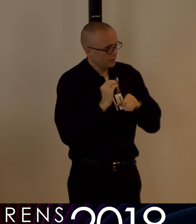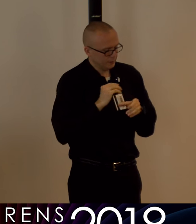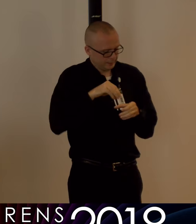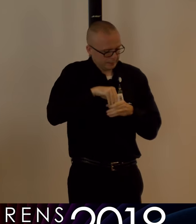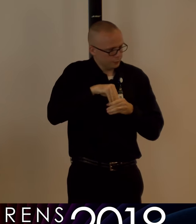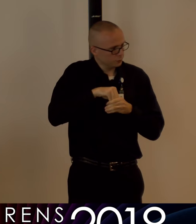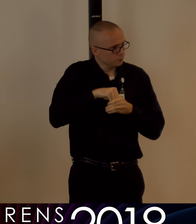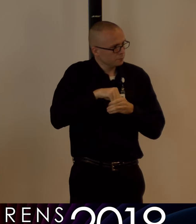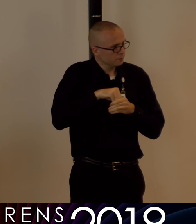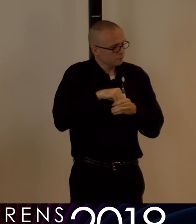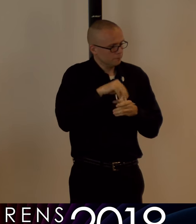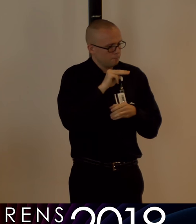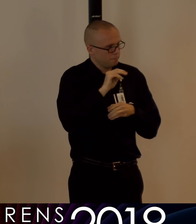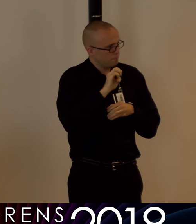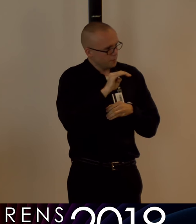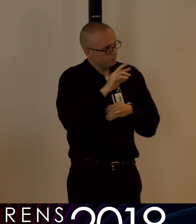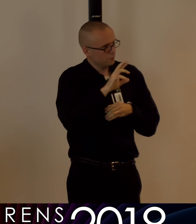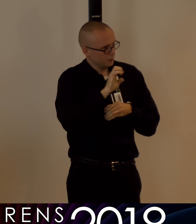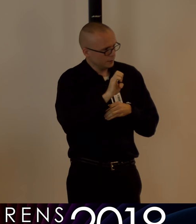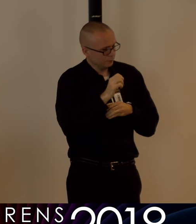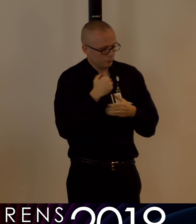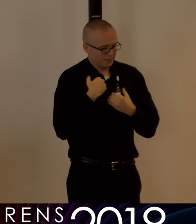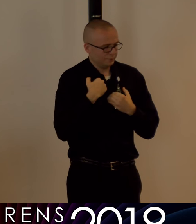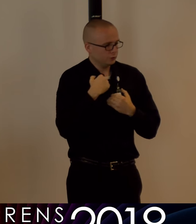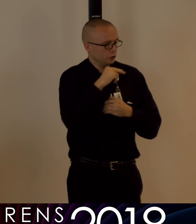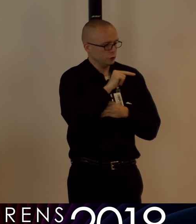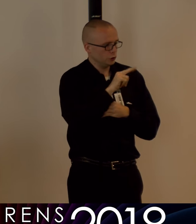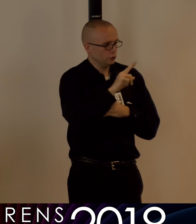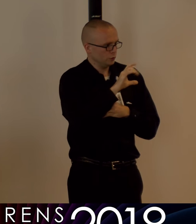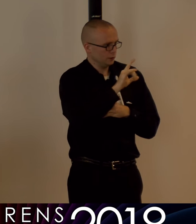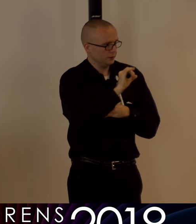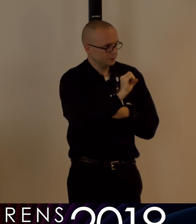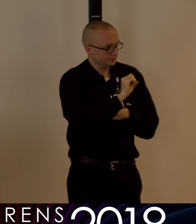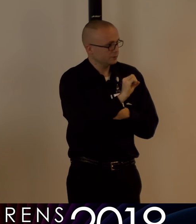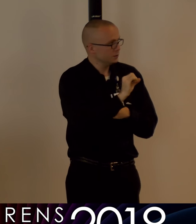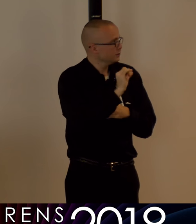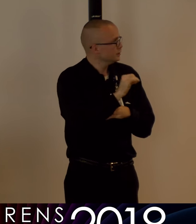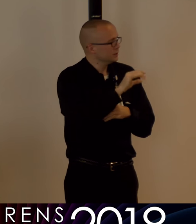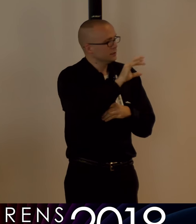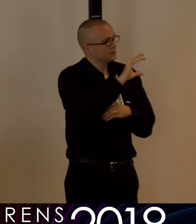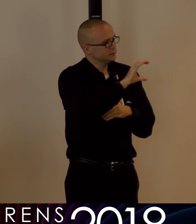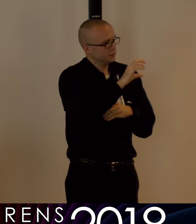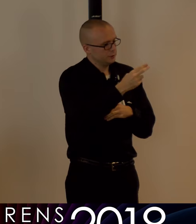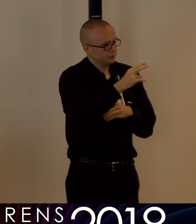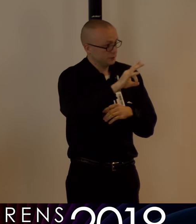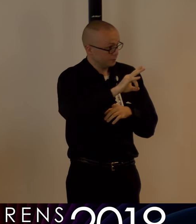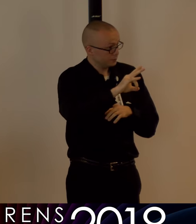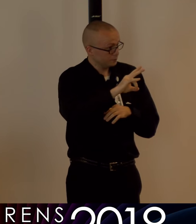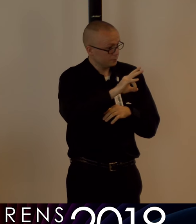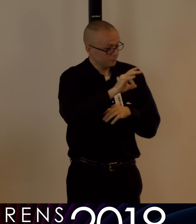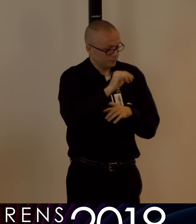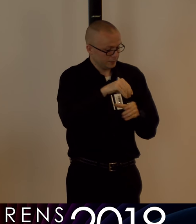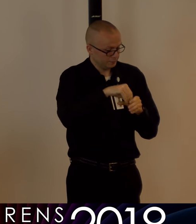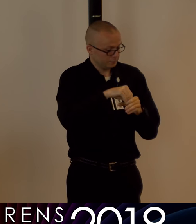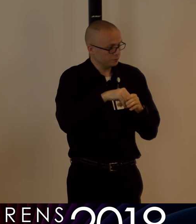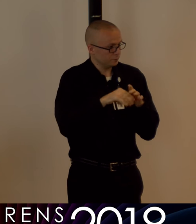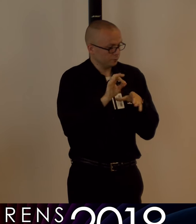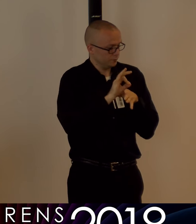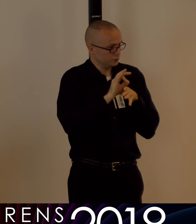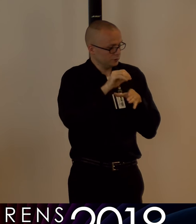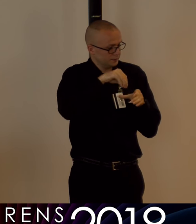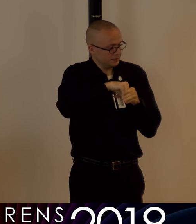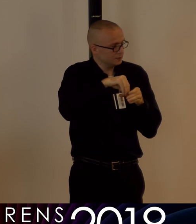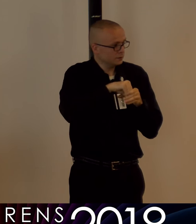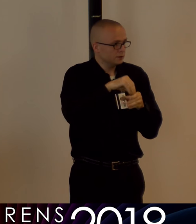inner membrane which contains the nucleus. The CHD7 protein functions in the nucleus, not